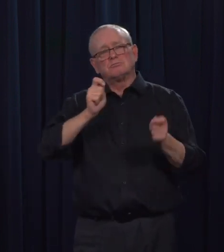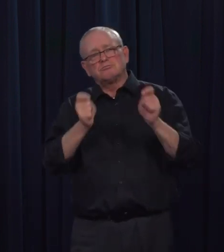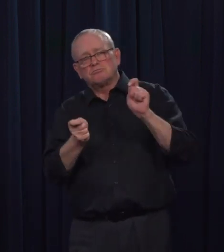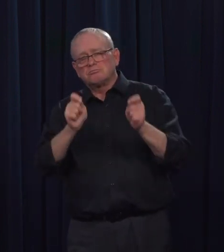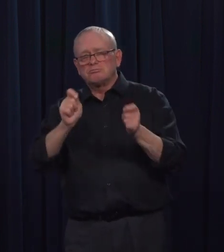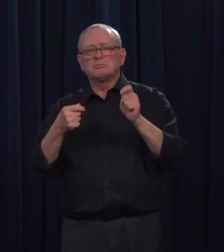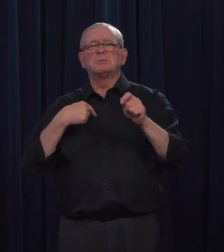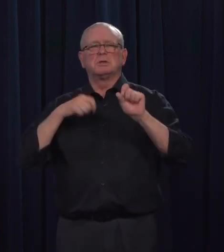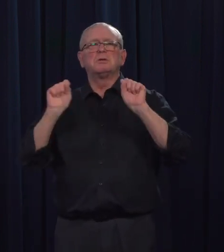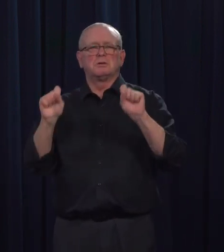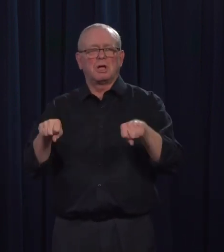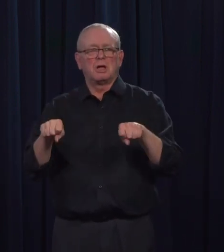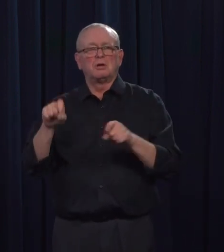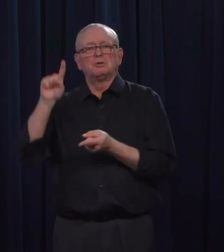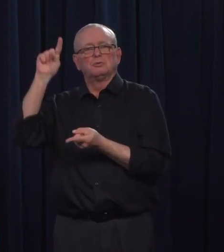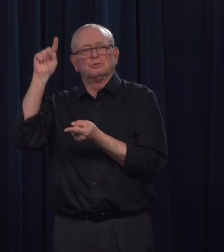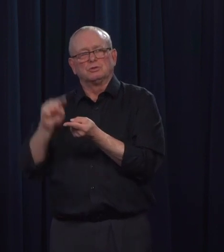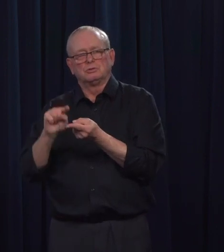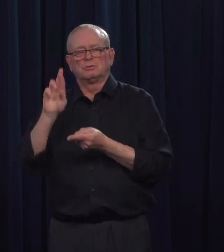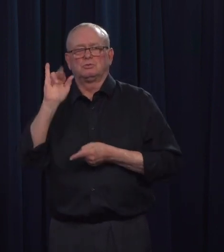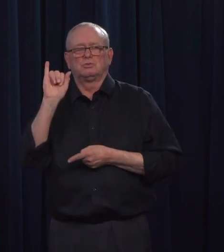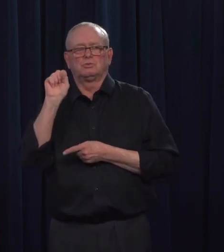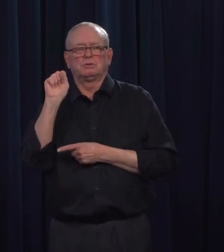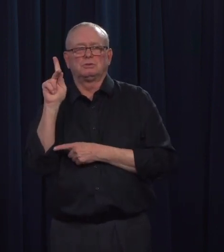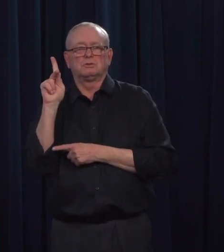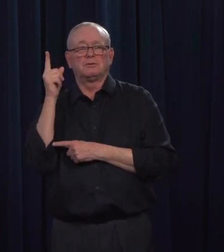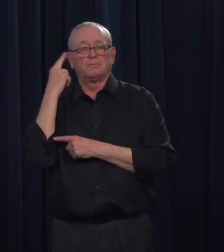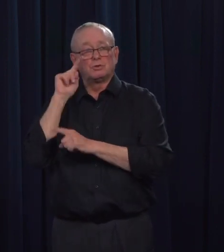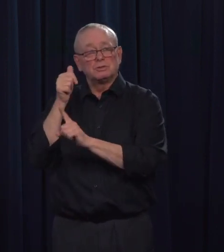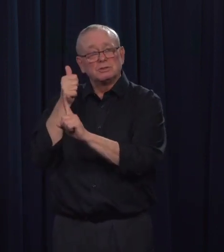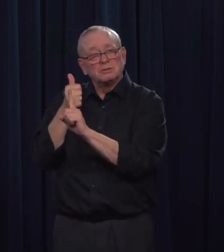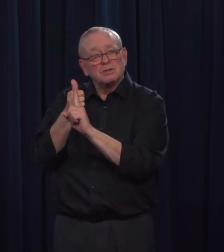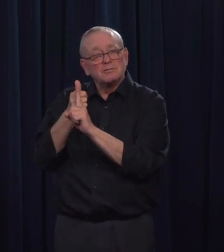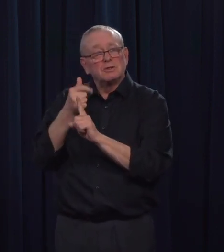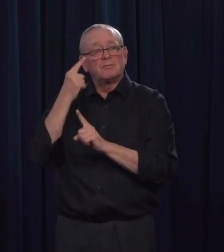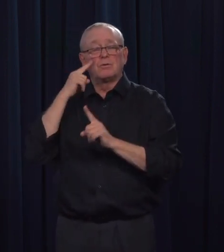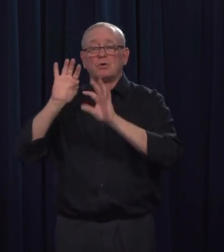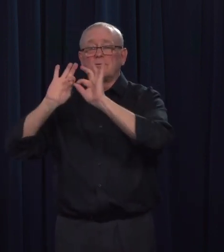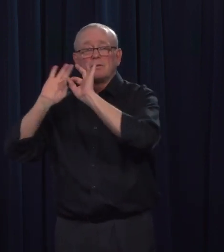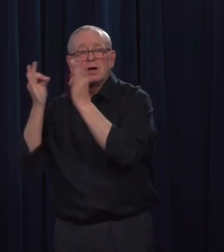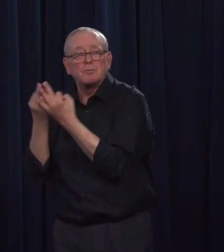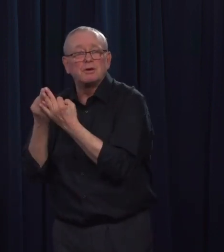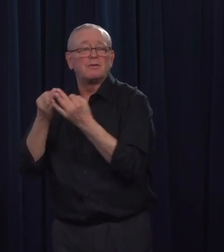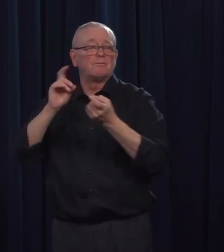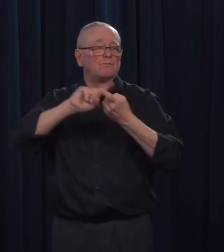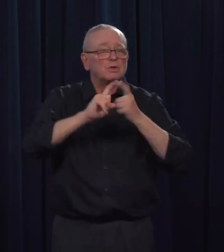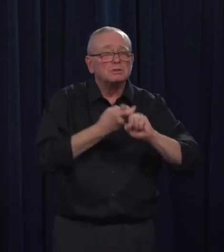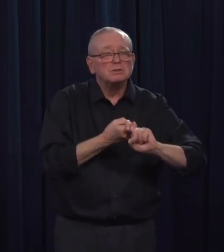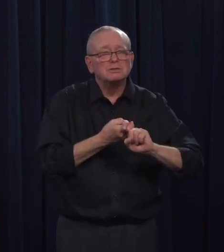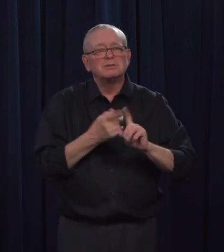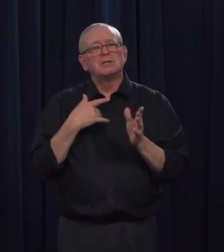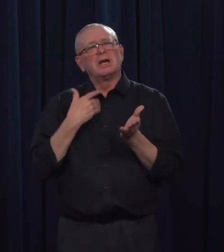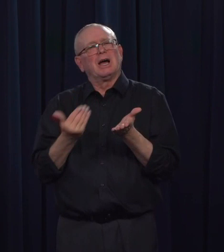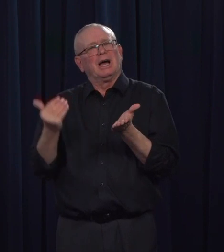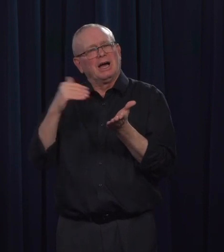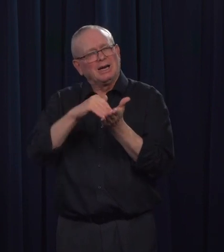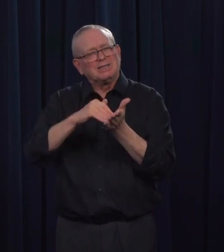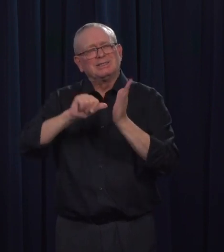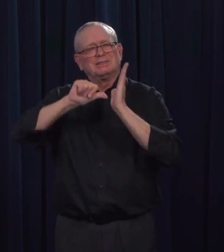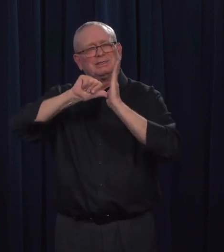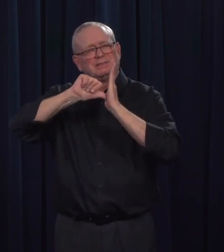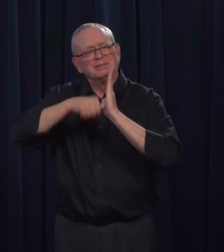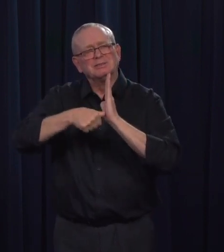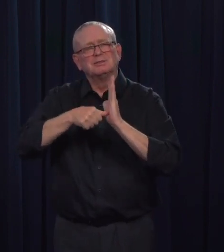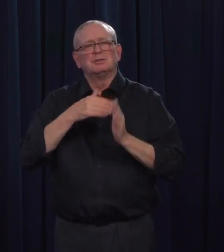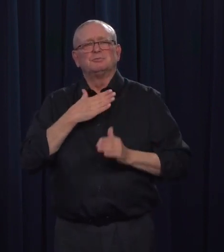loved ones. I want to reiterate my call to please stay home if you are sick. Always wash